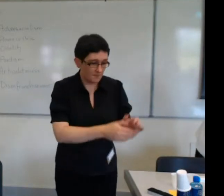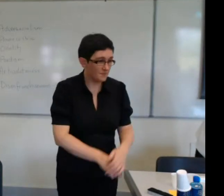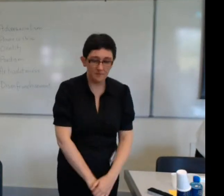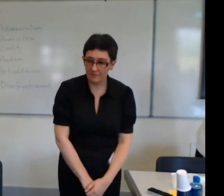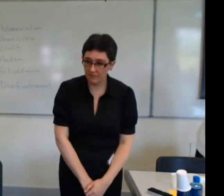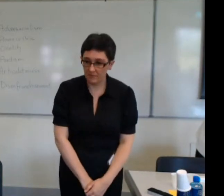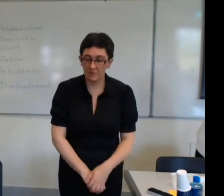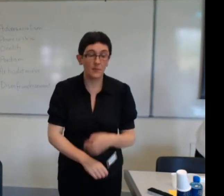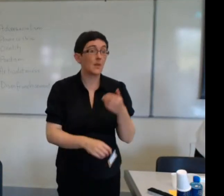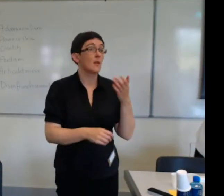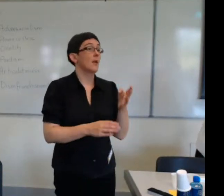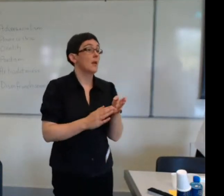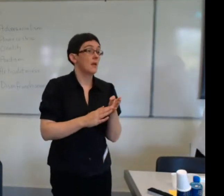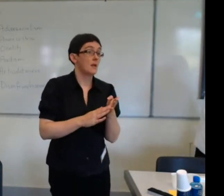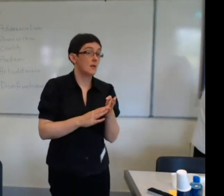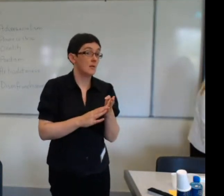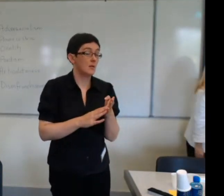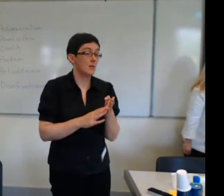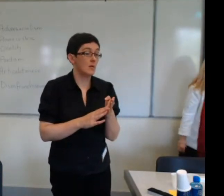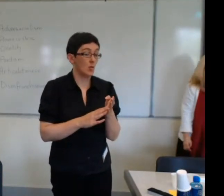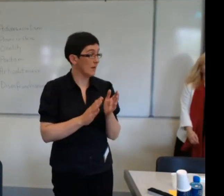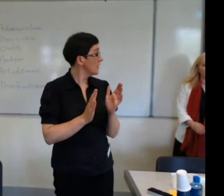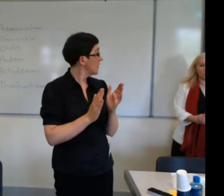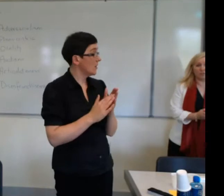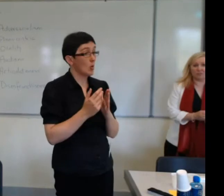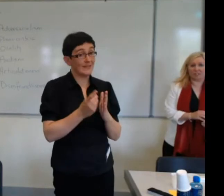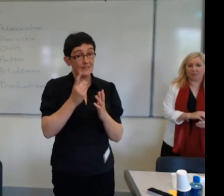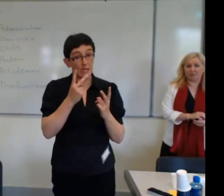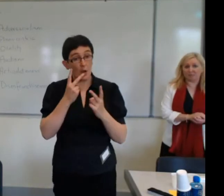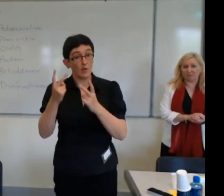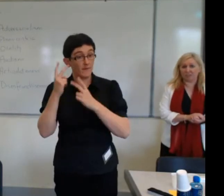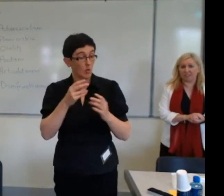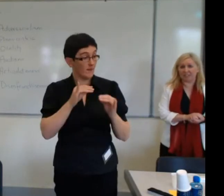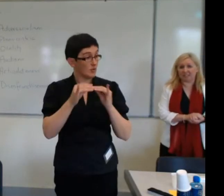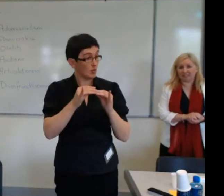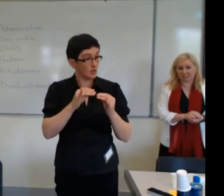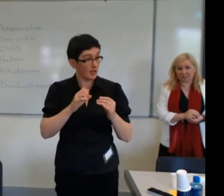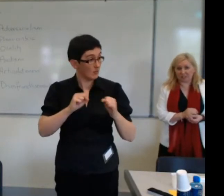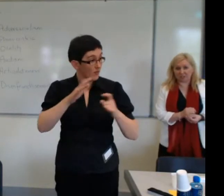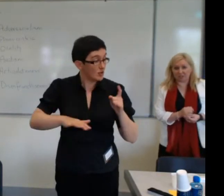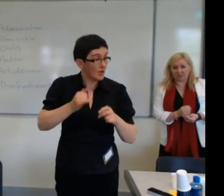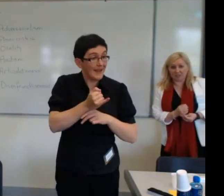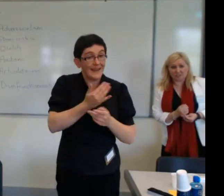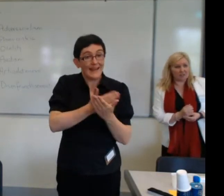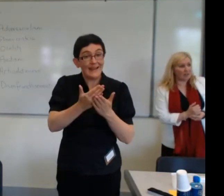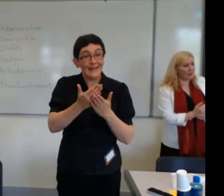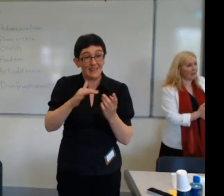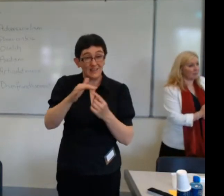And in starting that, what we've done is we've just completed a review of interpreting provision in legal settings in 31 countries. That